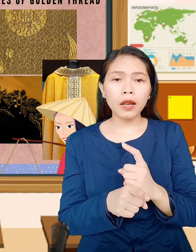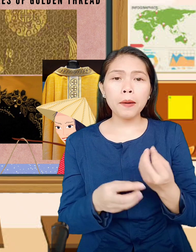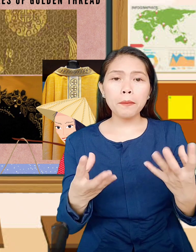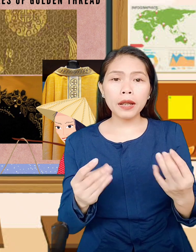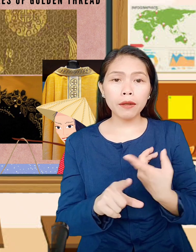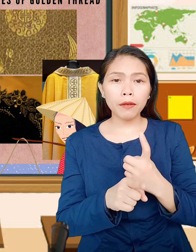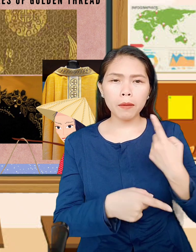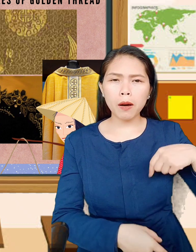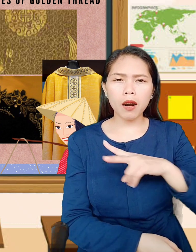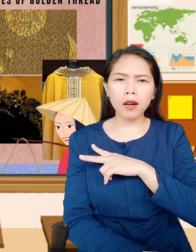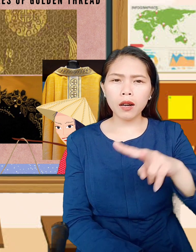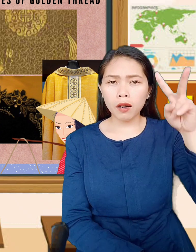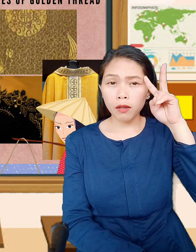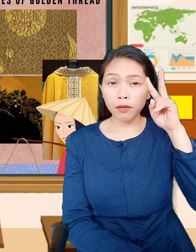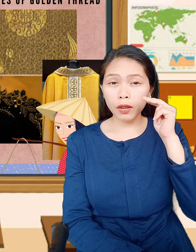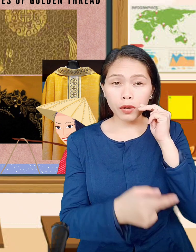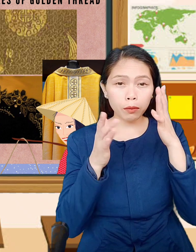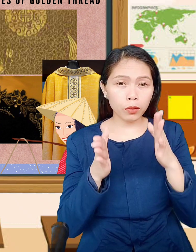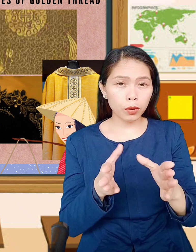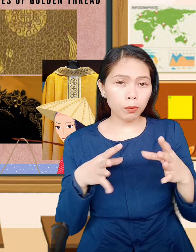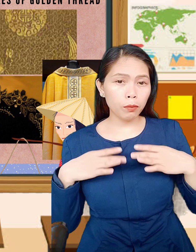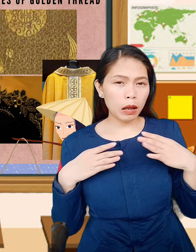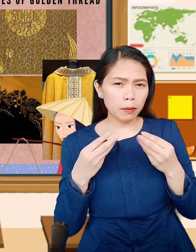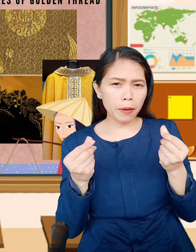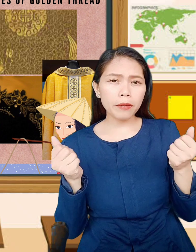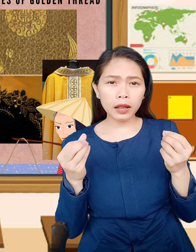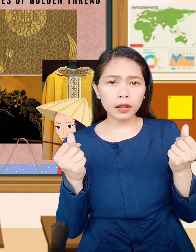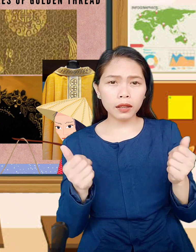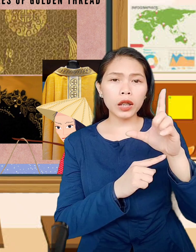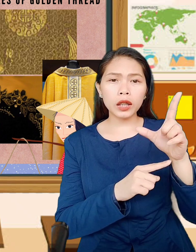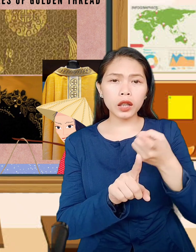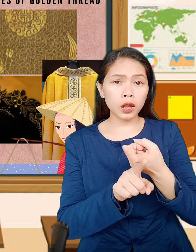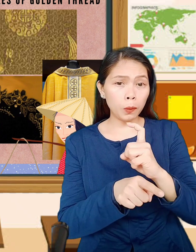Many of our Vietnamese fabrics